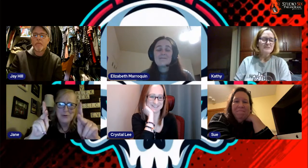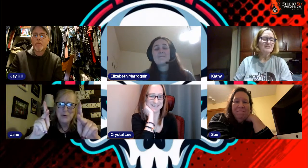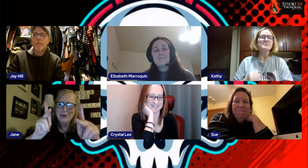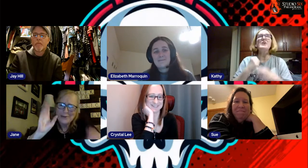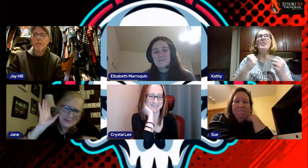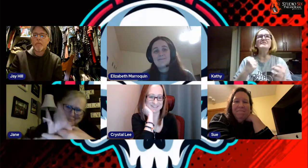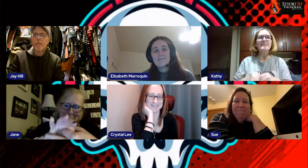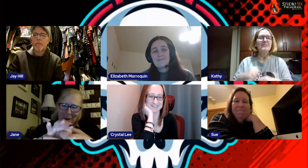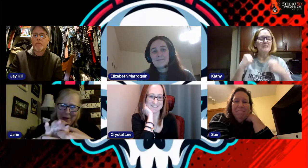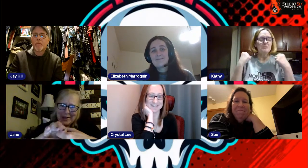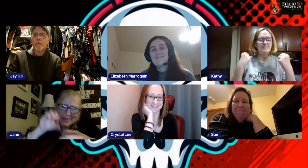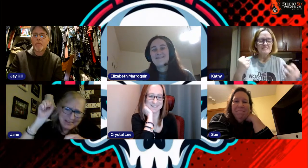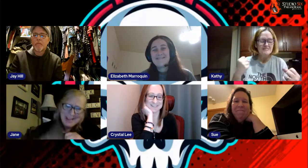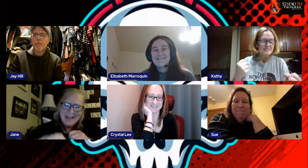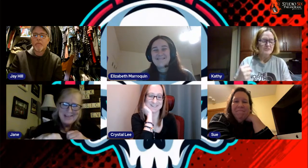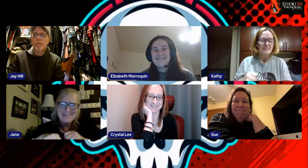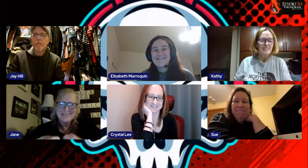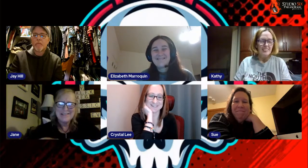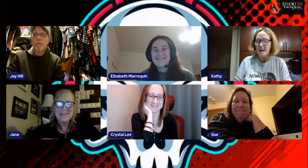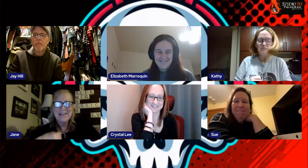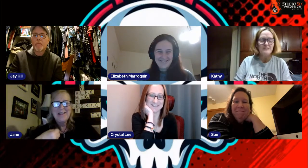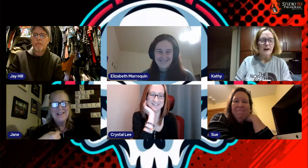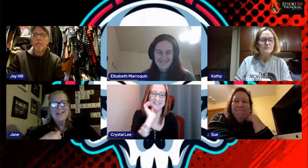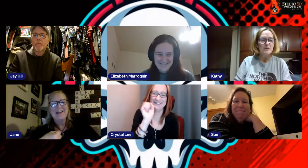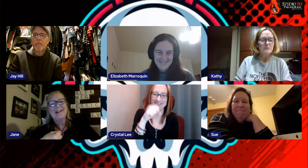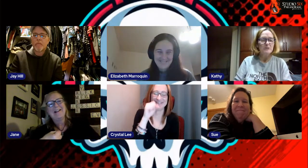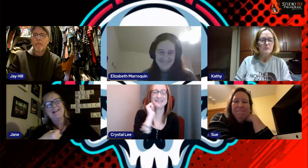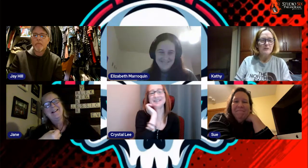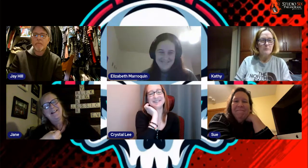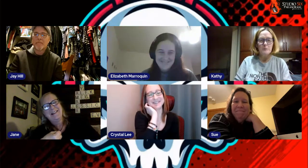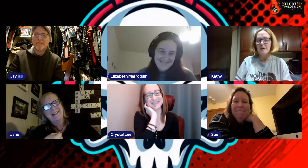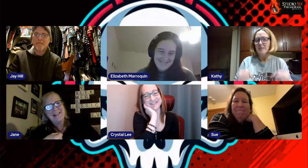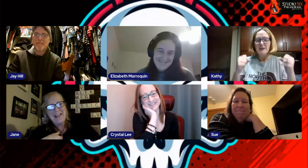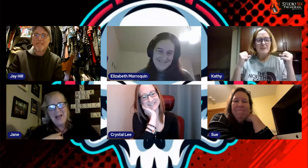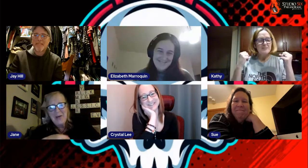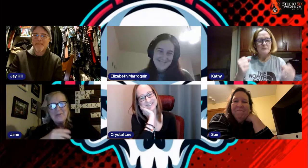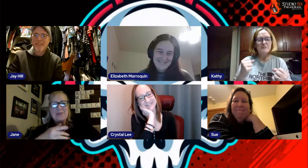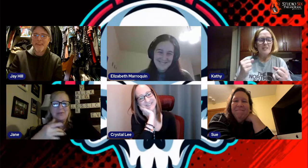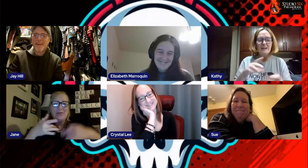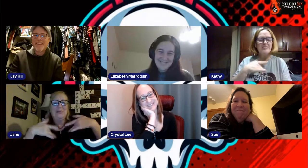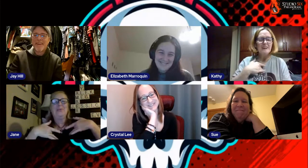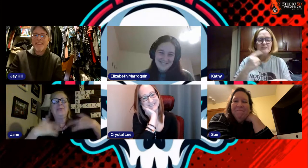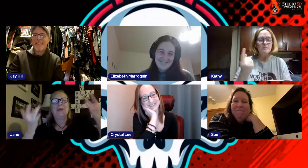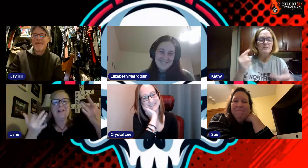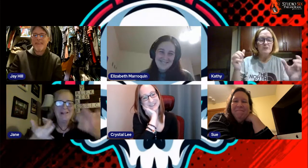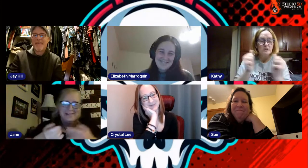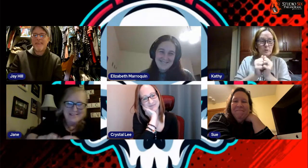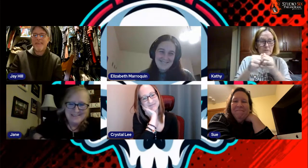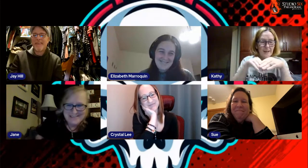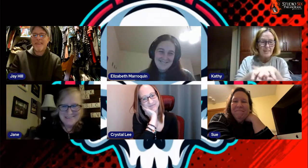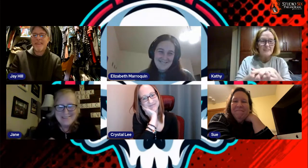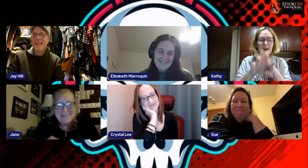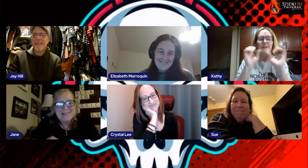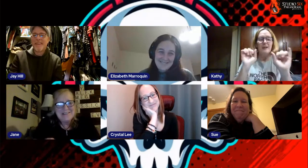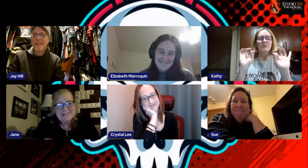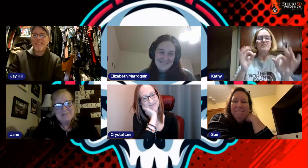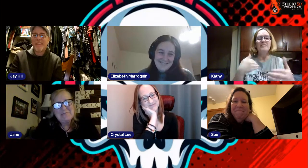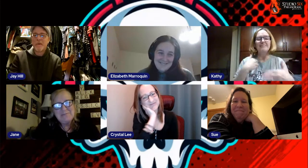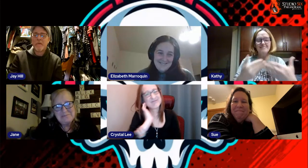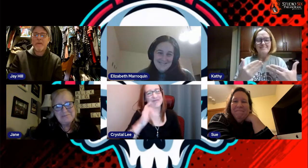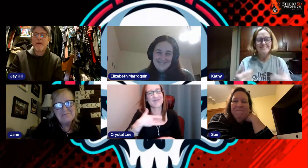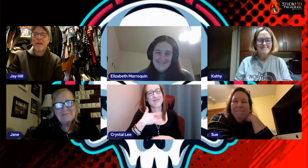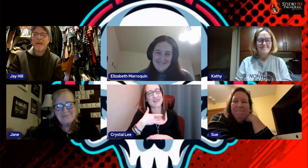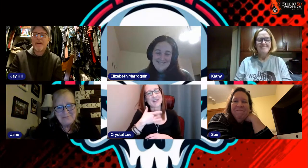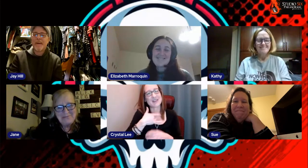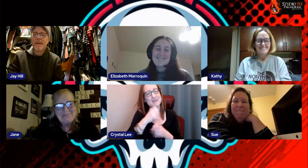found Crystal, she was all excited. She was glad she found someone to do something with. She was glad she had someone to do it together. And now she